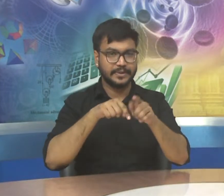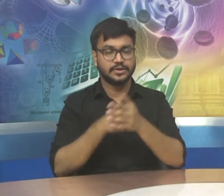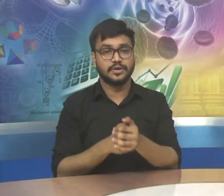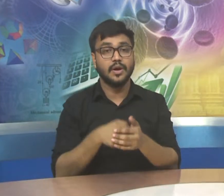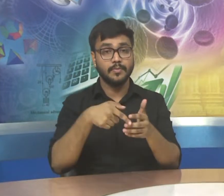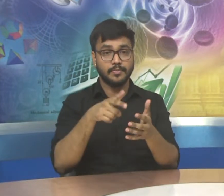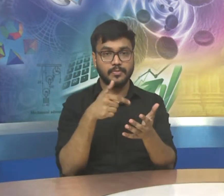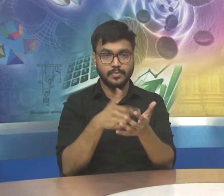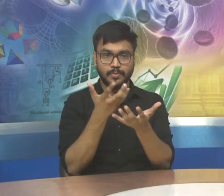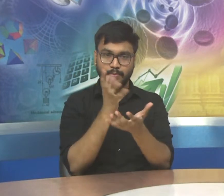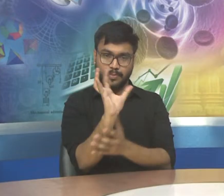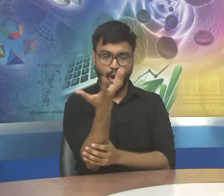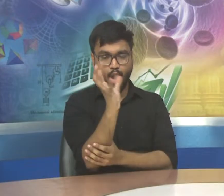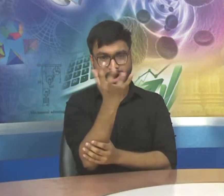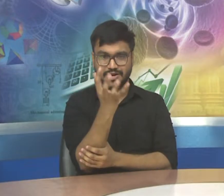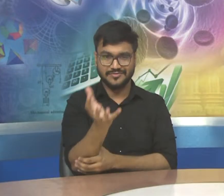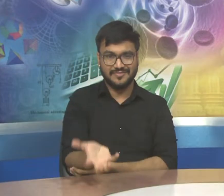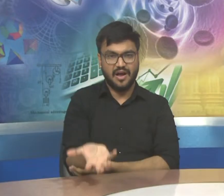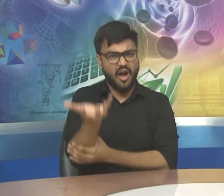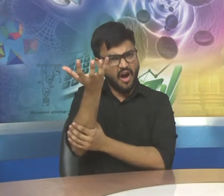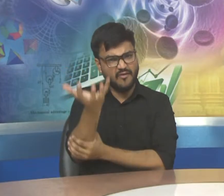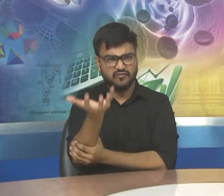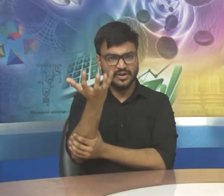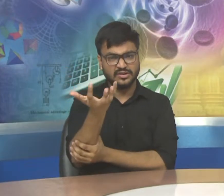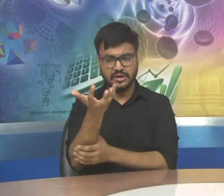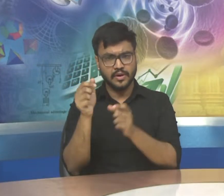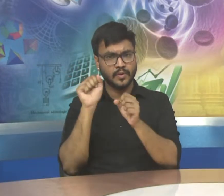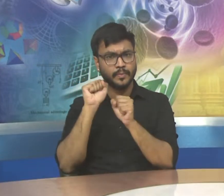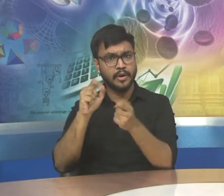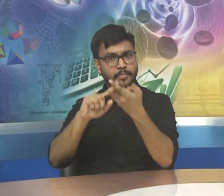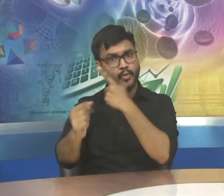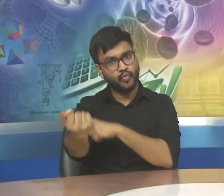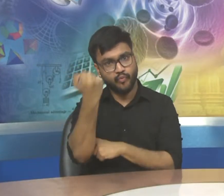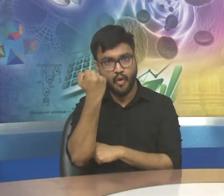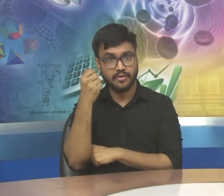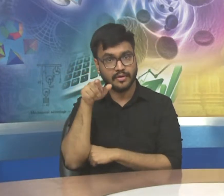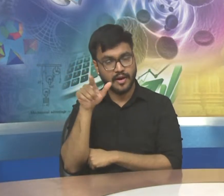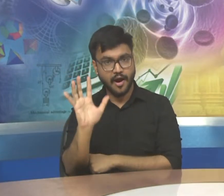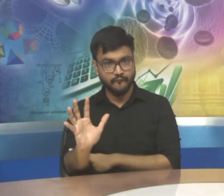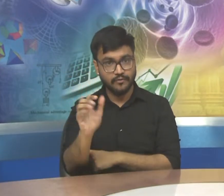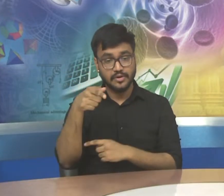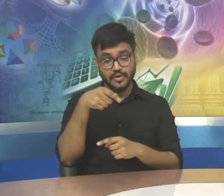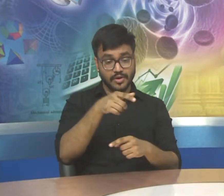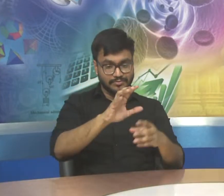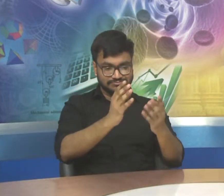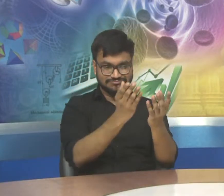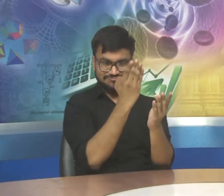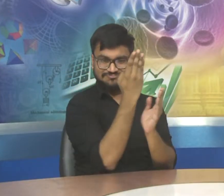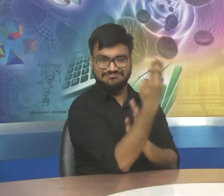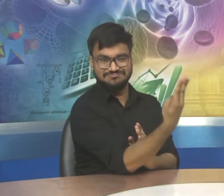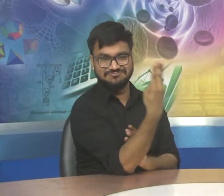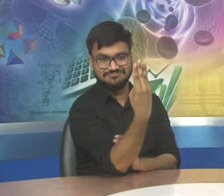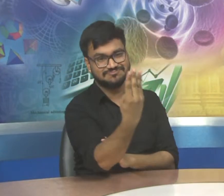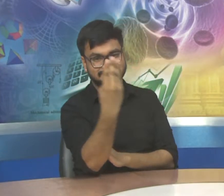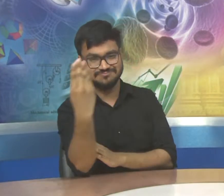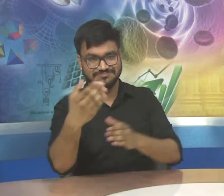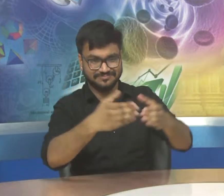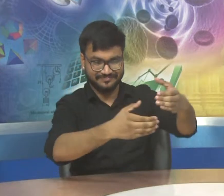Simple examples are like a moving ball has energy.